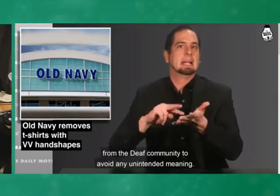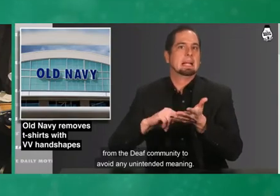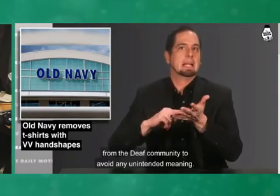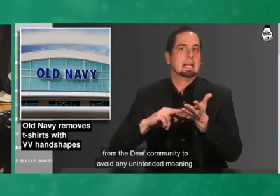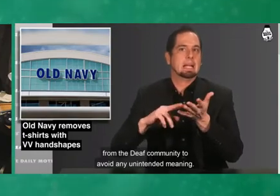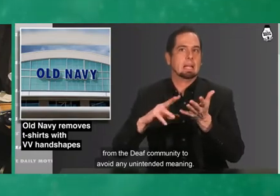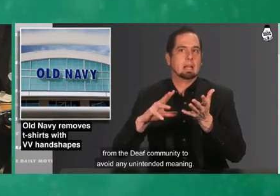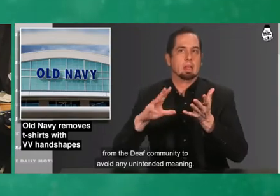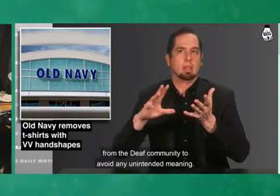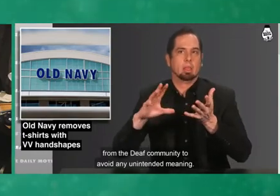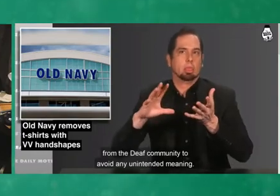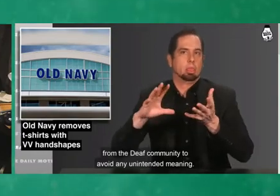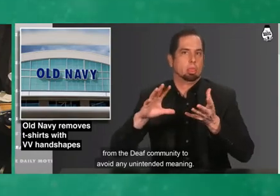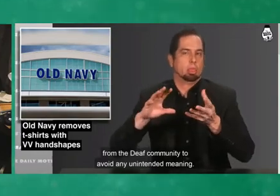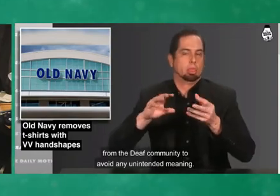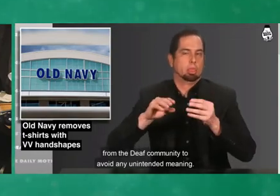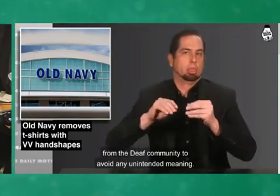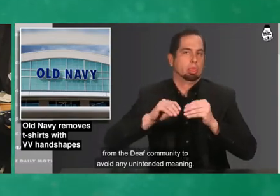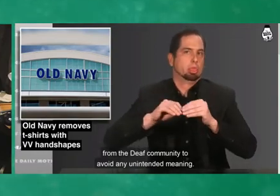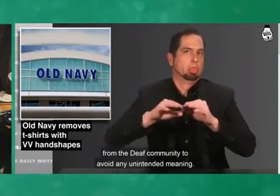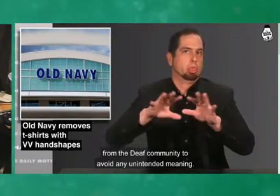meanings. Yeah.